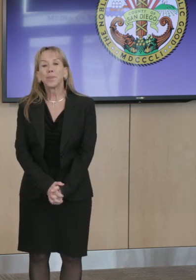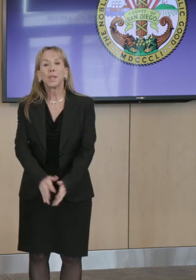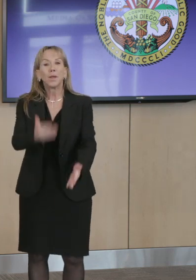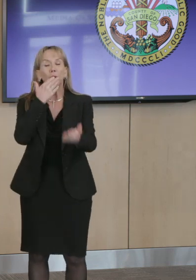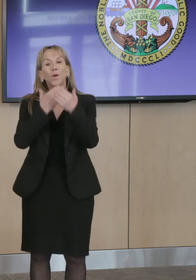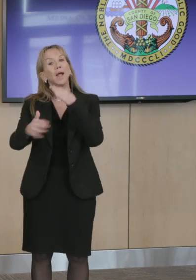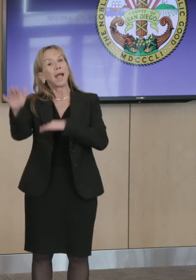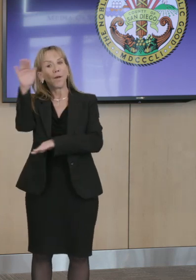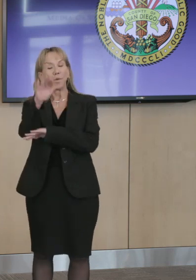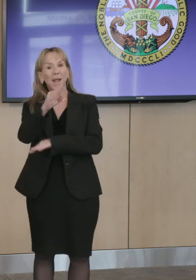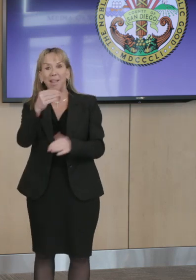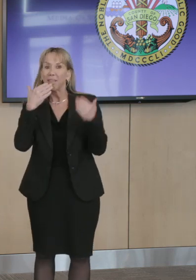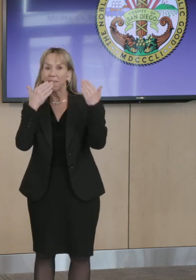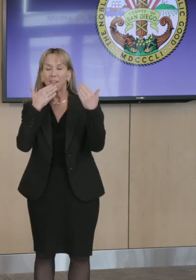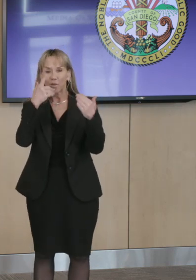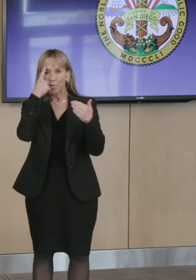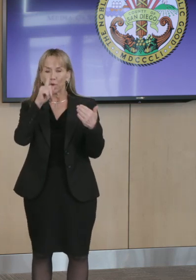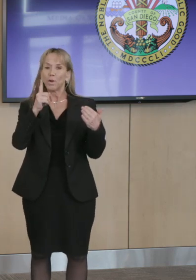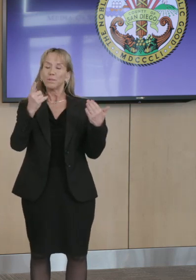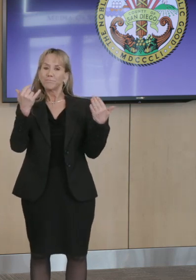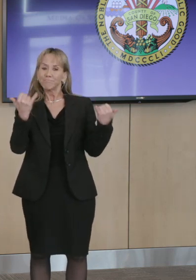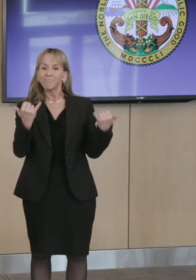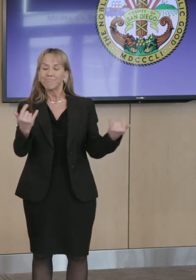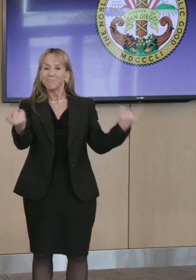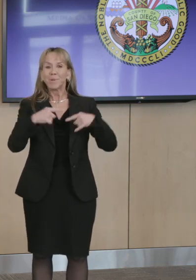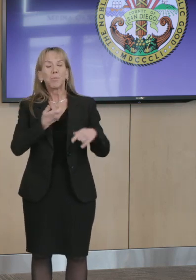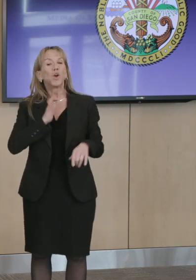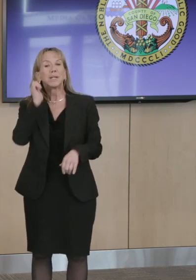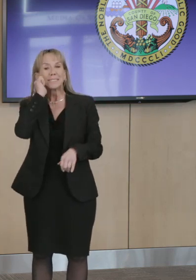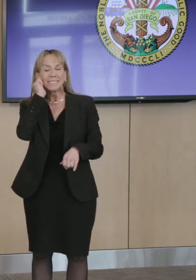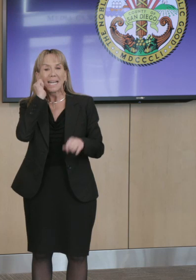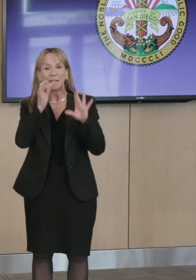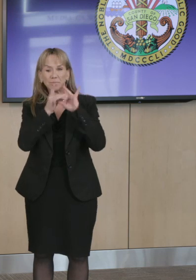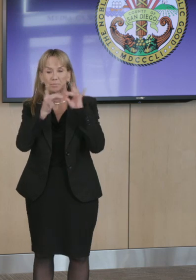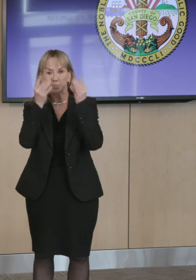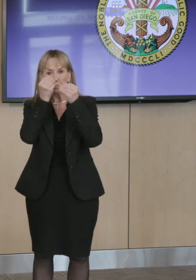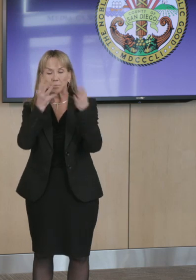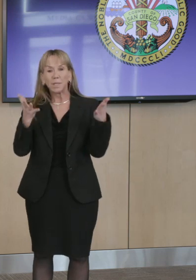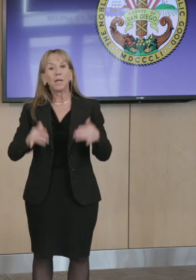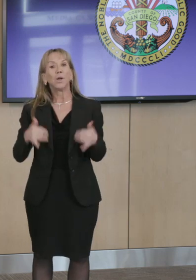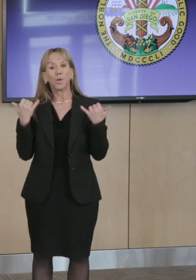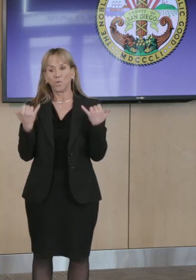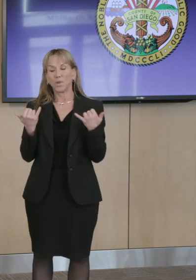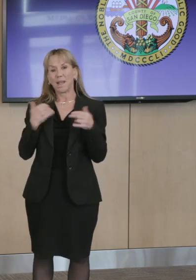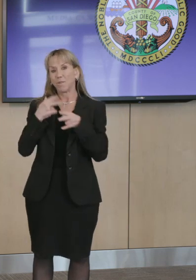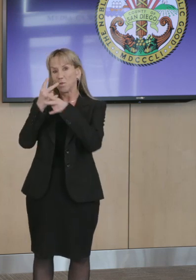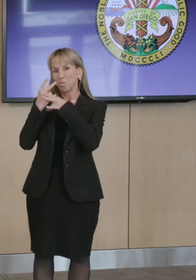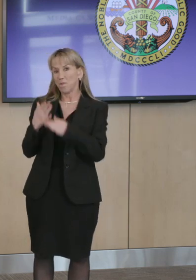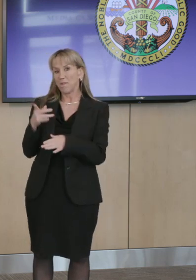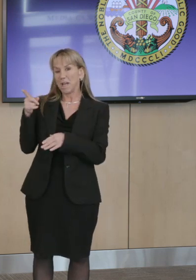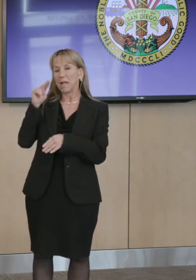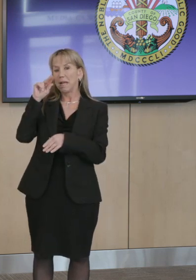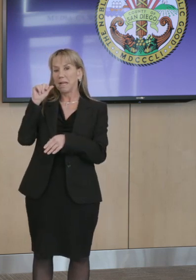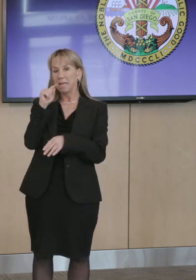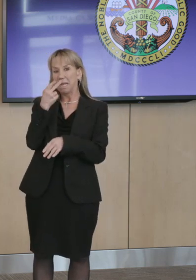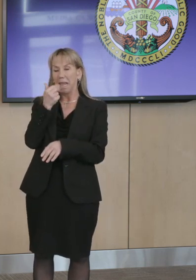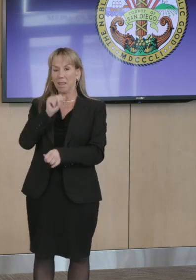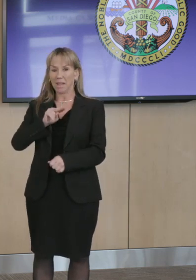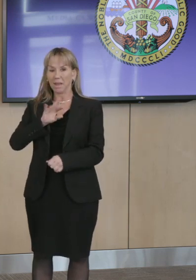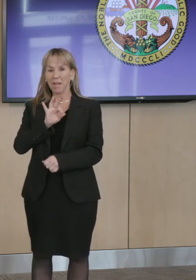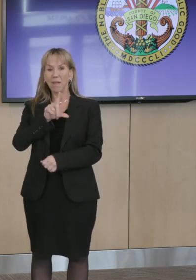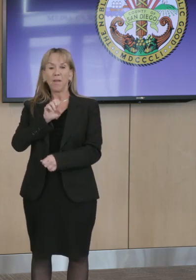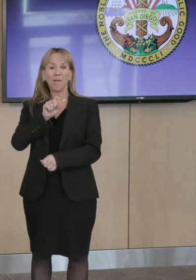Good afternoon, and thank you for joining our daily briefing. With us today is Supervisor Nathan Fletcher, who is the co-chair of the